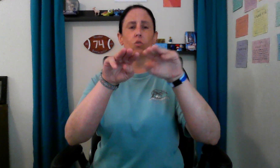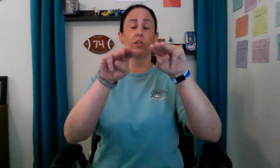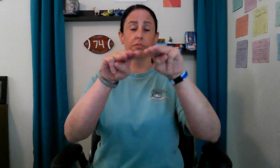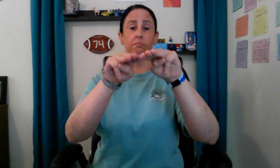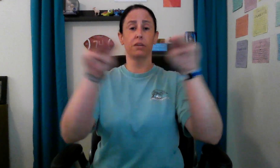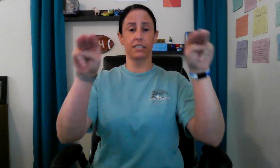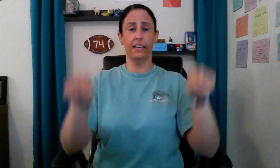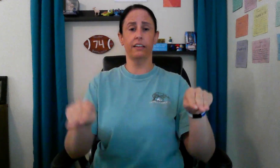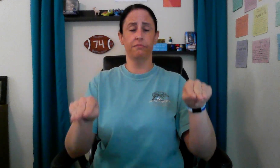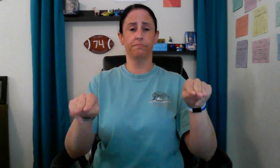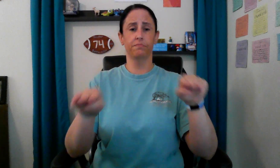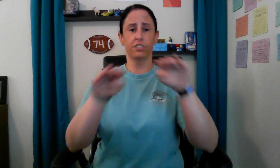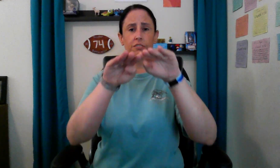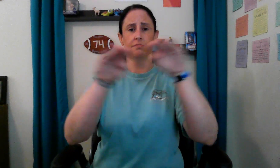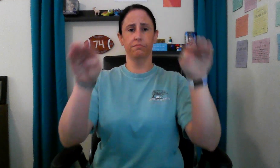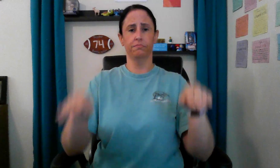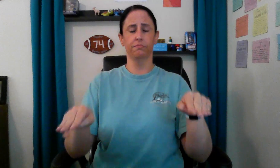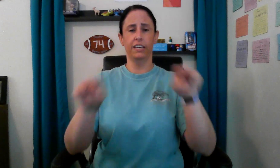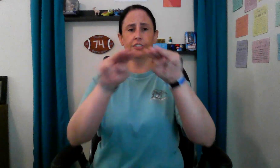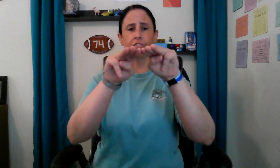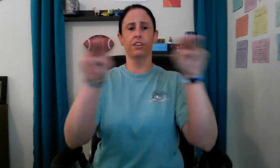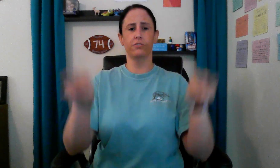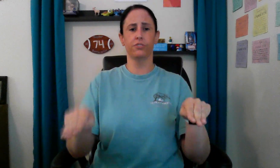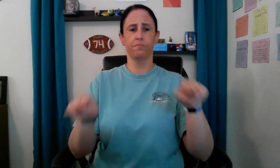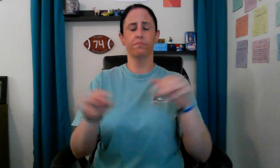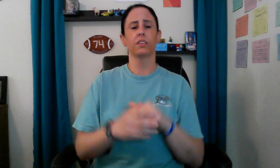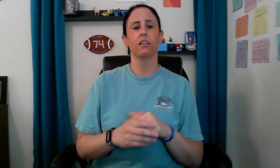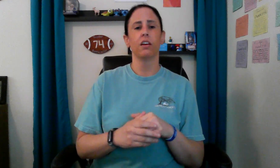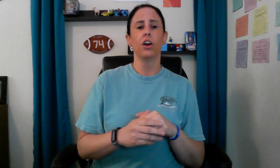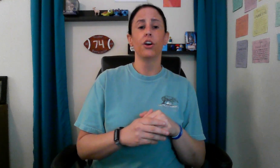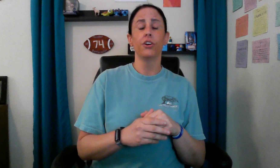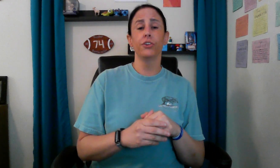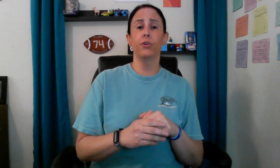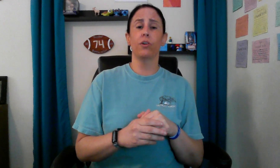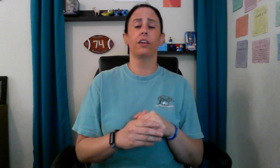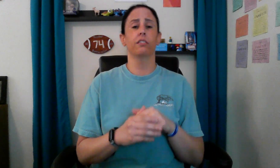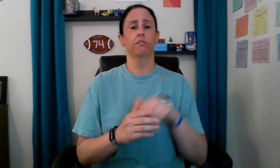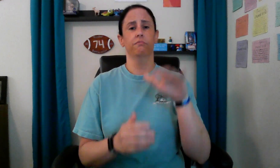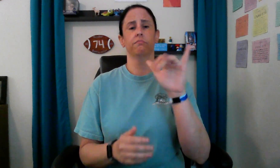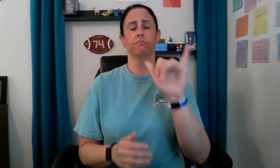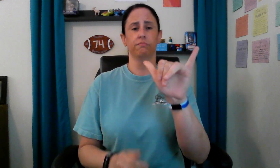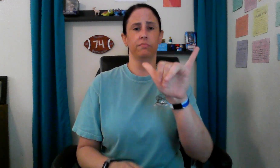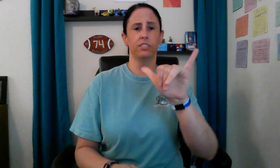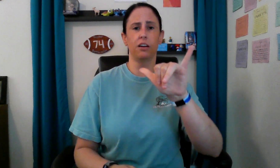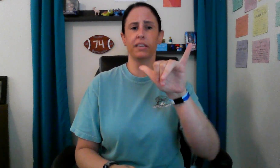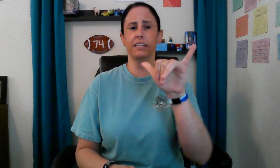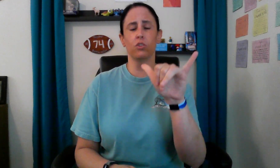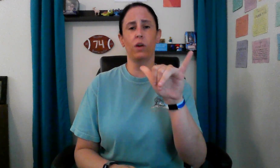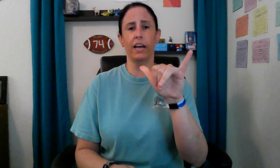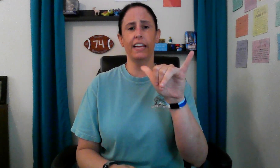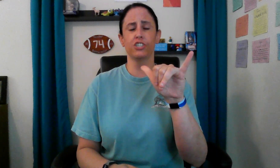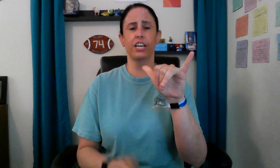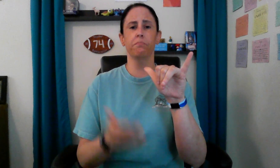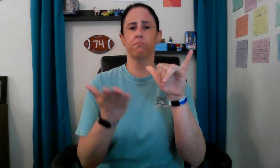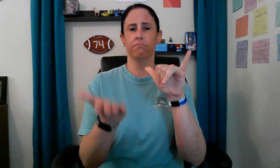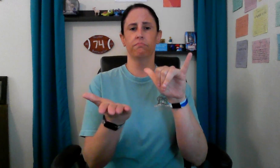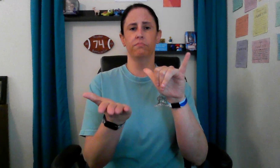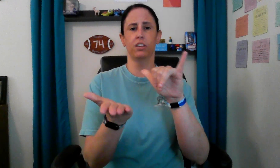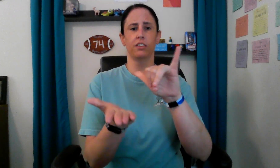or Montana. So either of those. New York. Dominant is a Y hand shape.